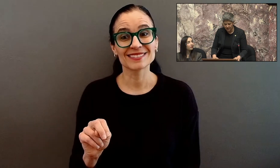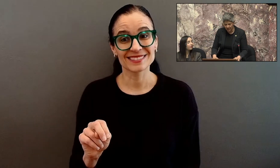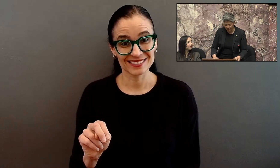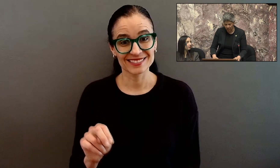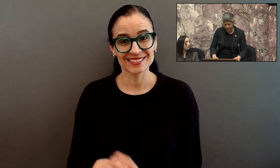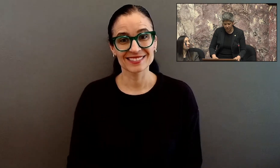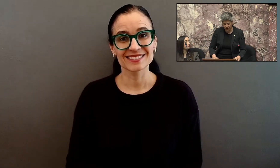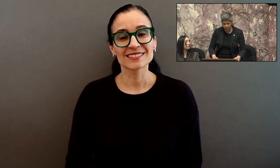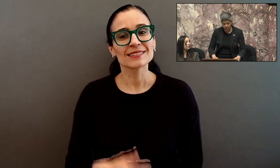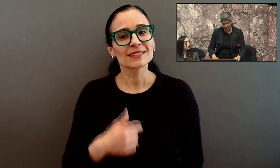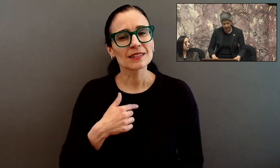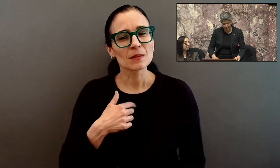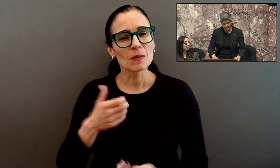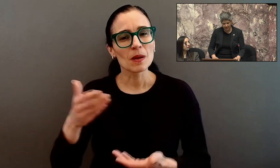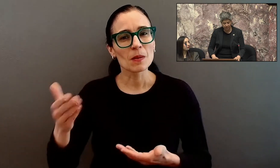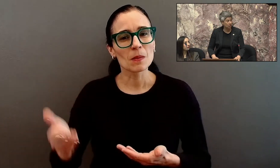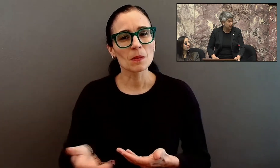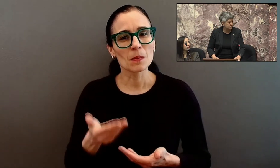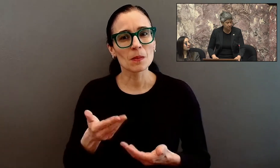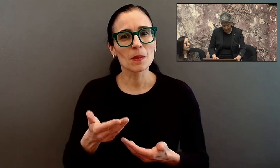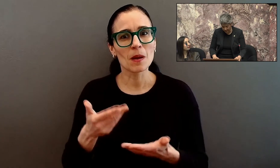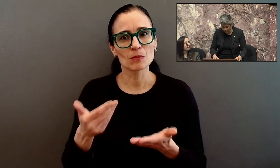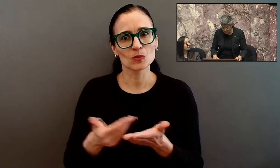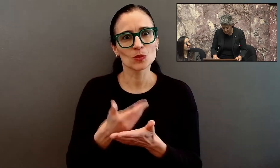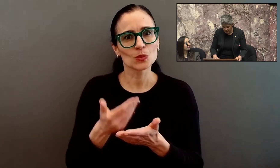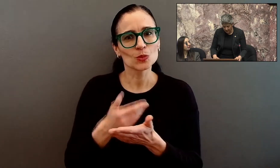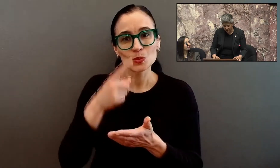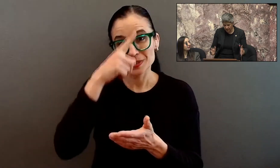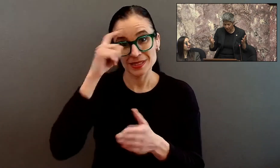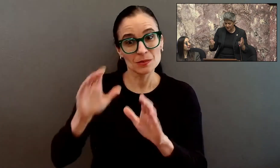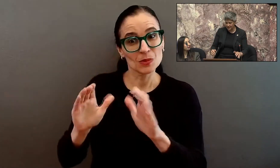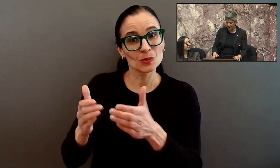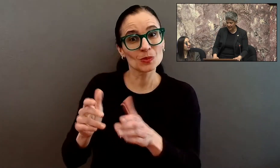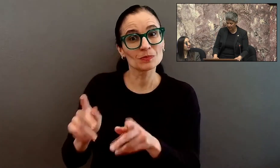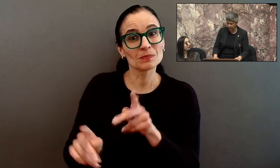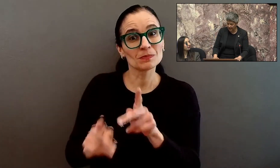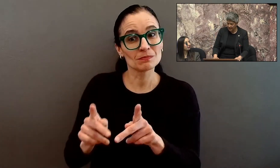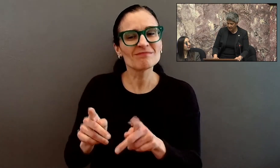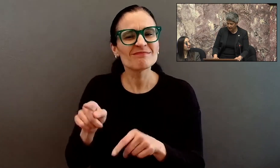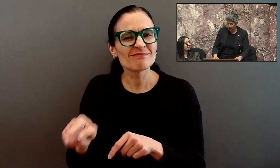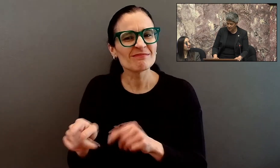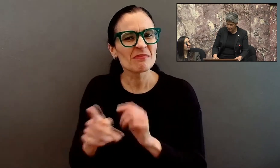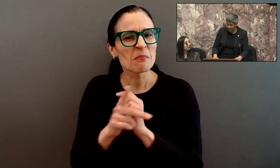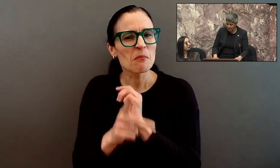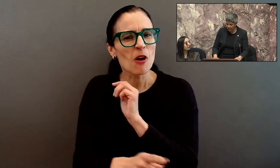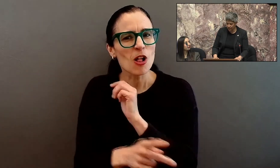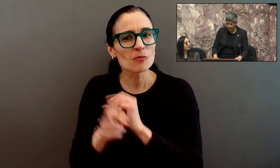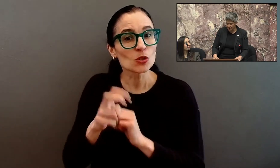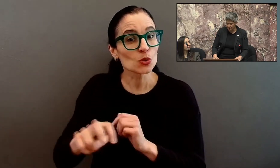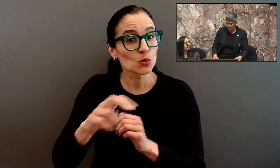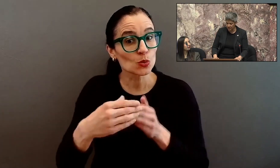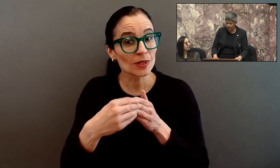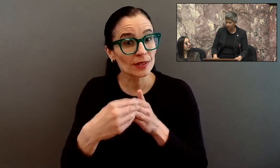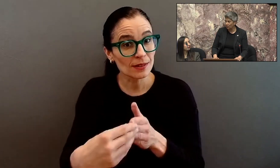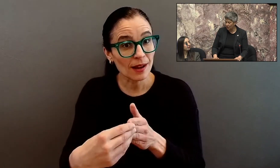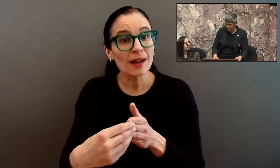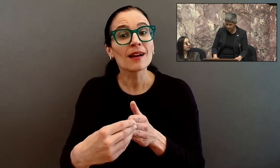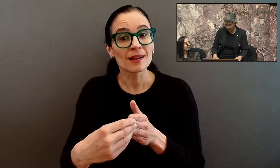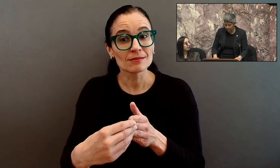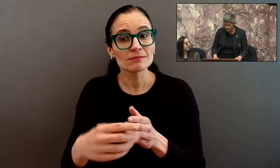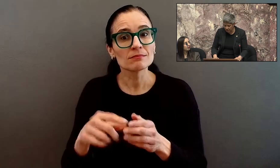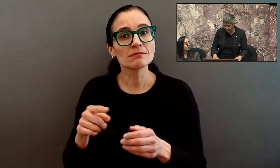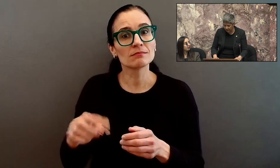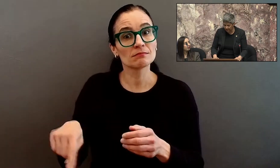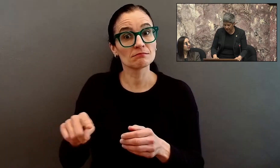cohort of parliamentary tour guides and parliamentary players here with us in the gallery. They are 17 university students from